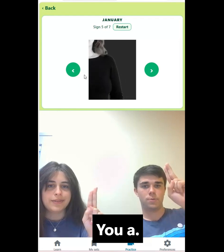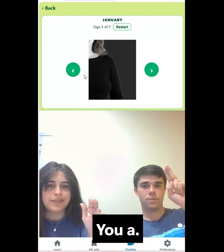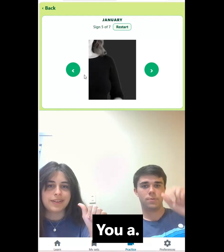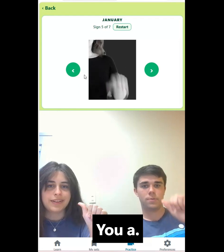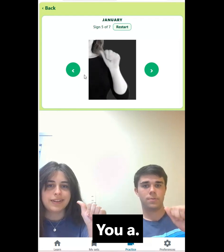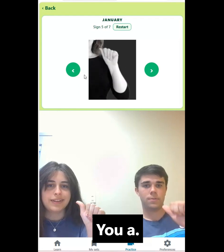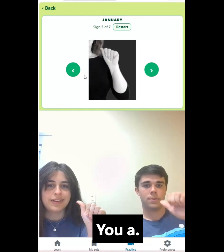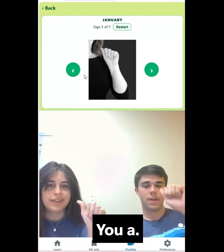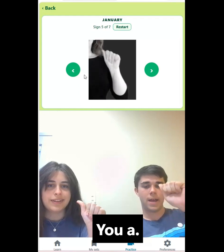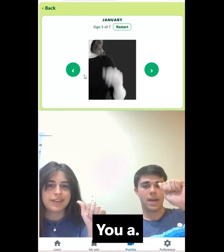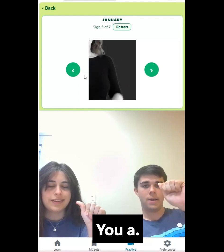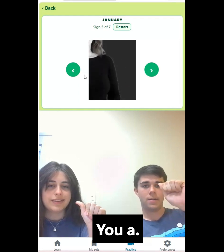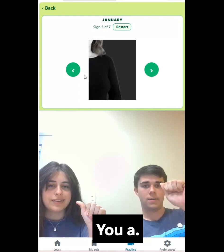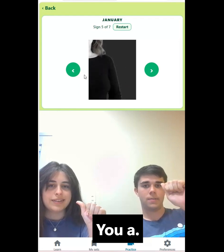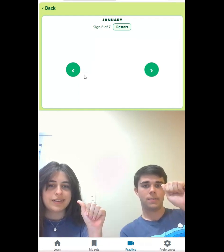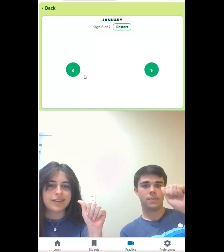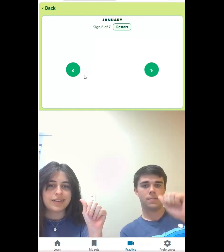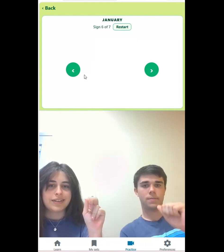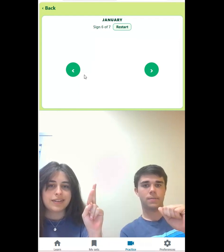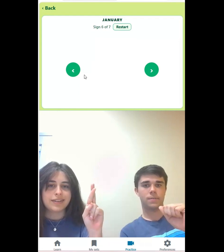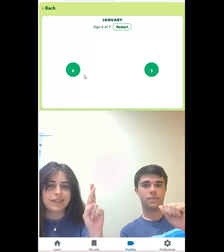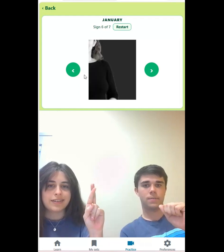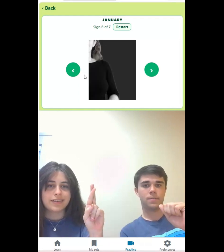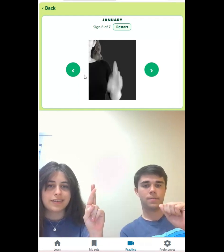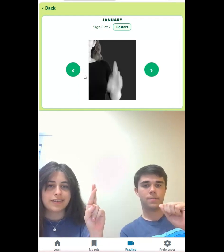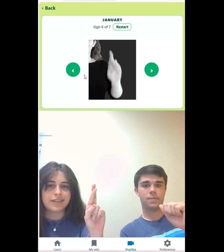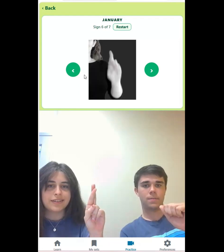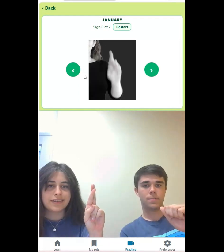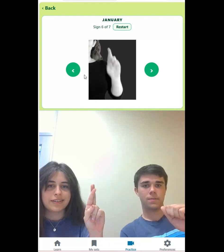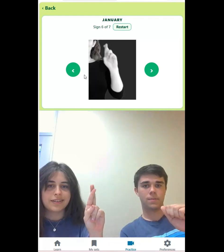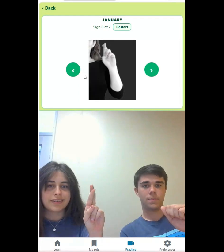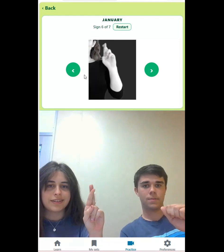U, A,